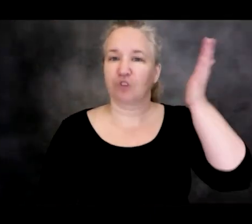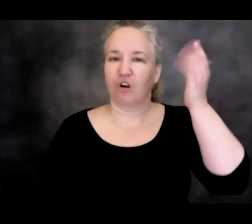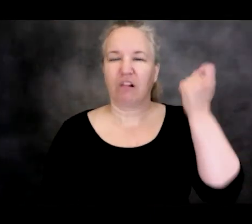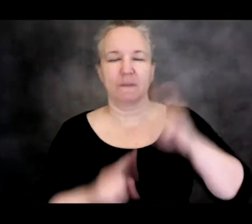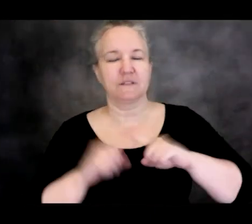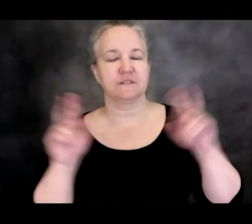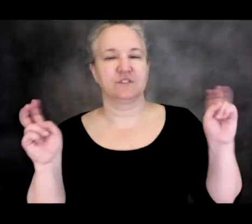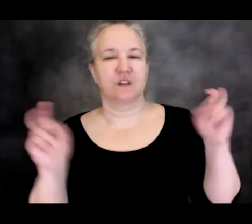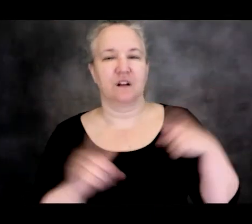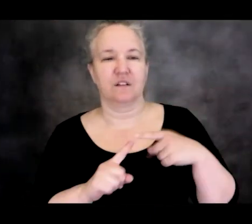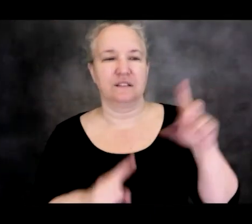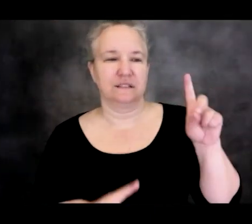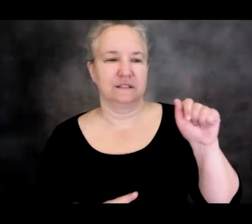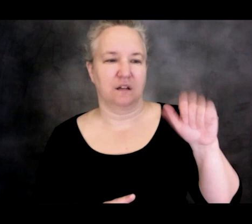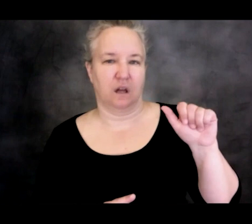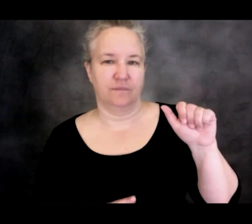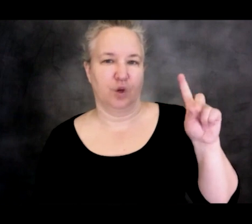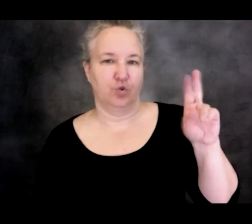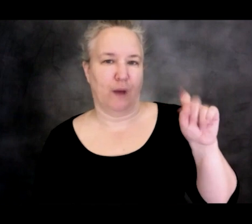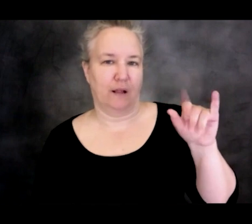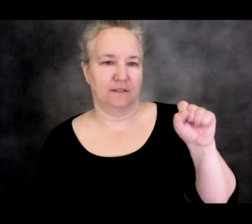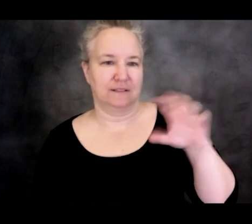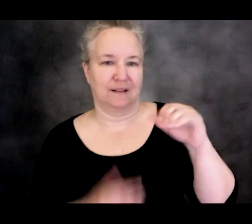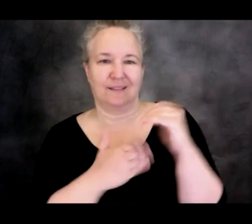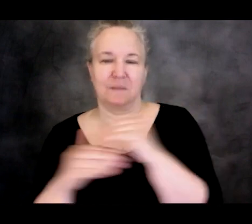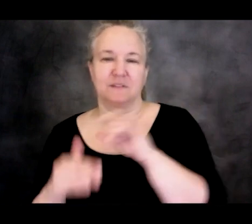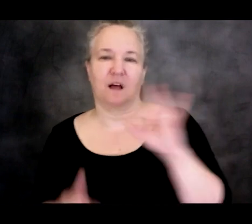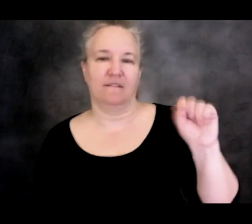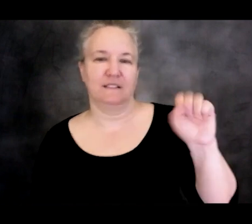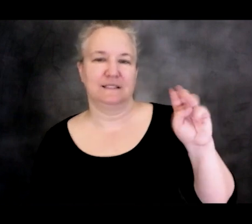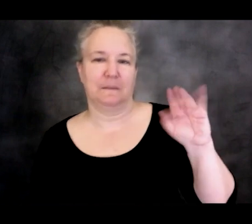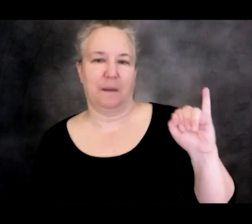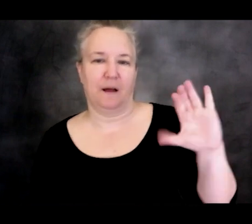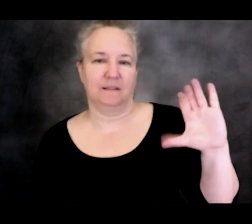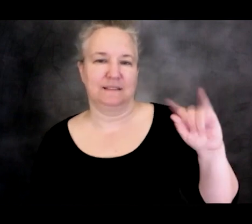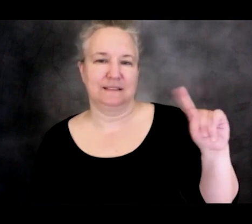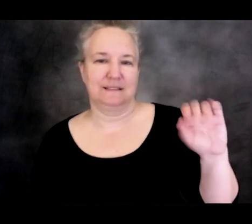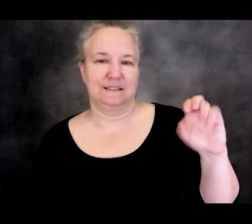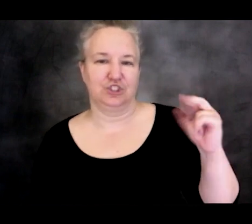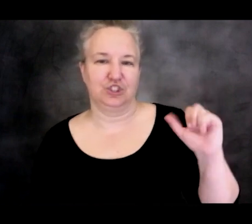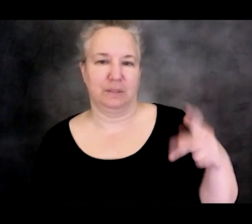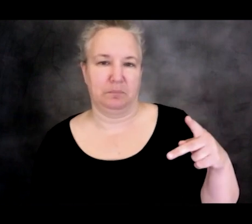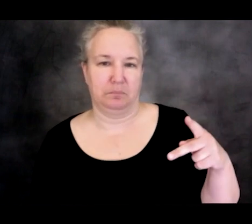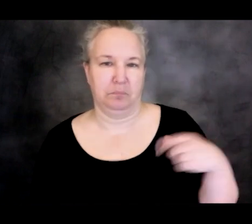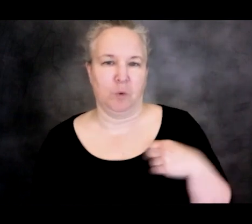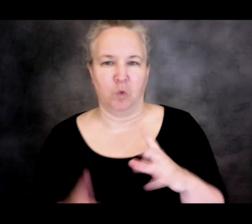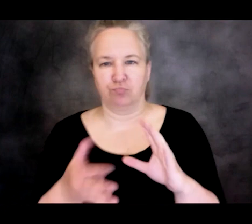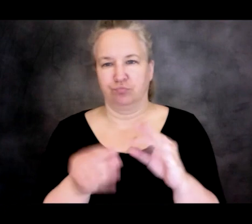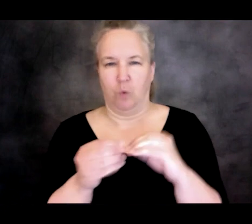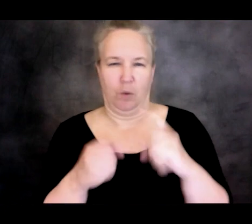title, DACA Dualities and the Limits of Semi-Citizenship. I want to talk a little bit more about that.